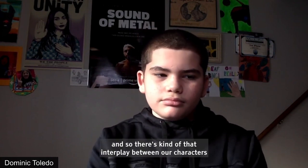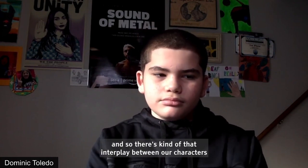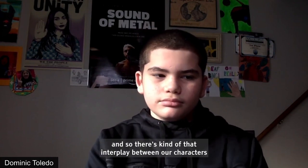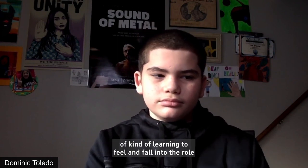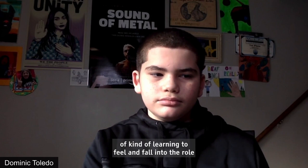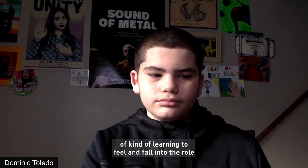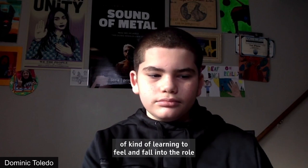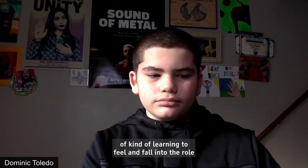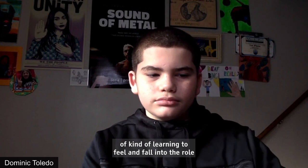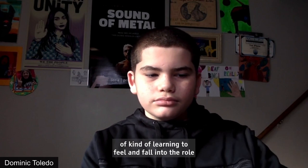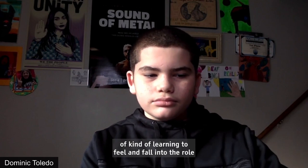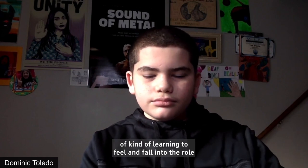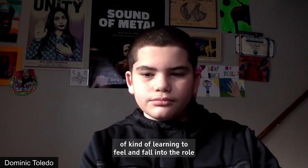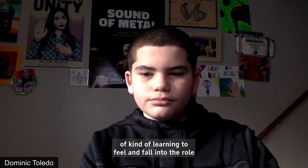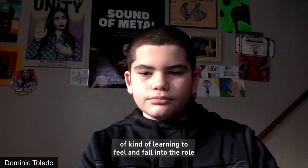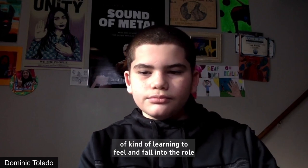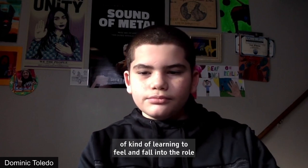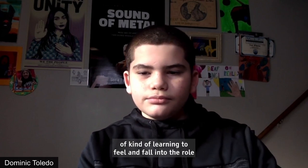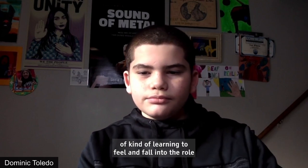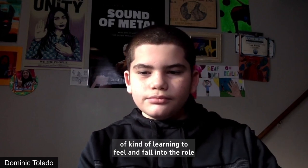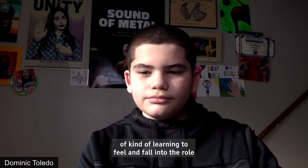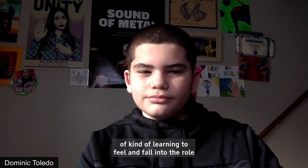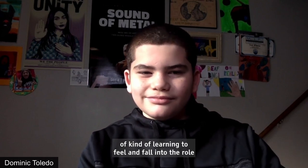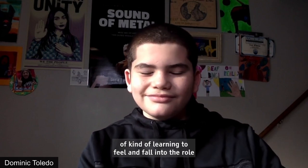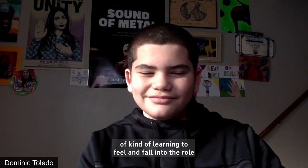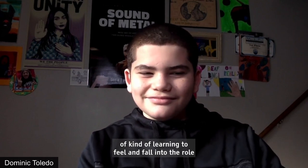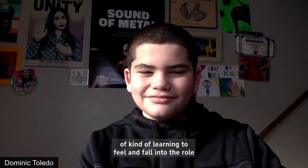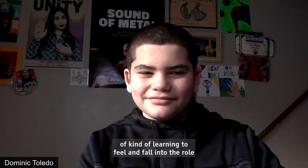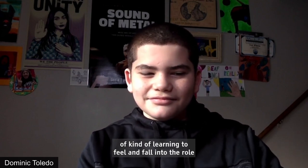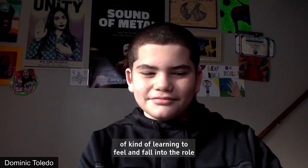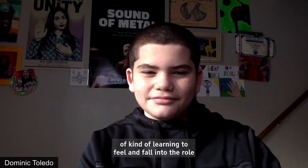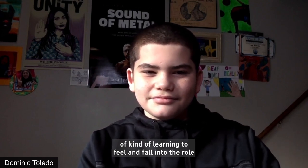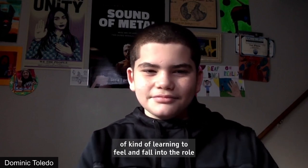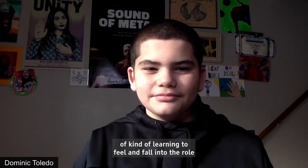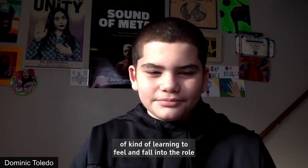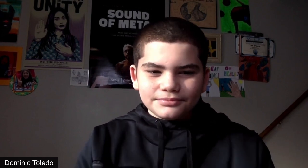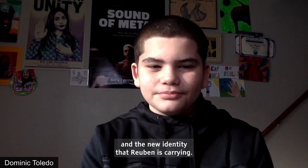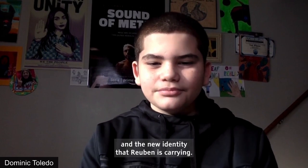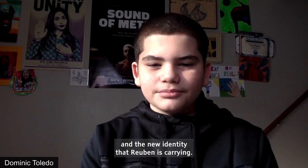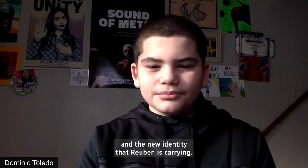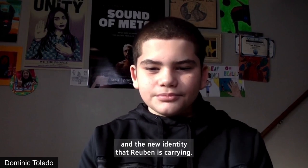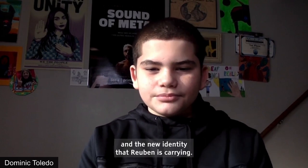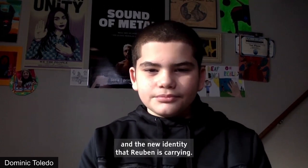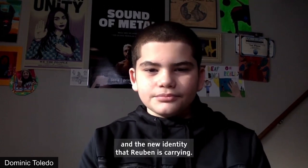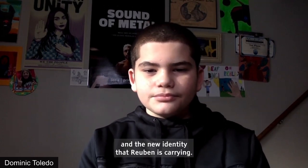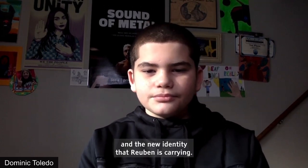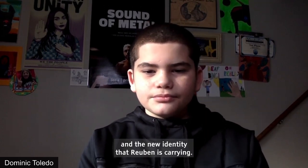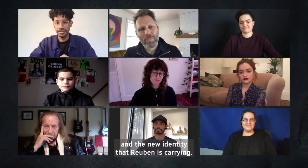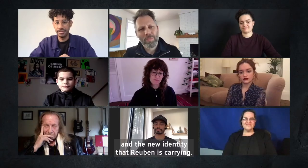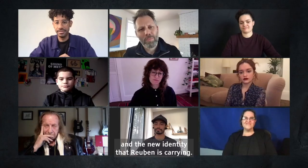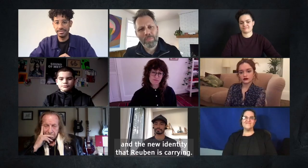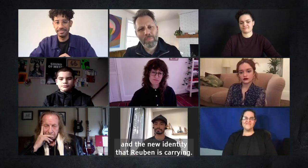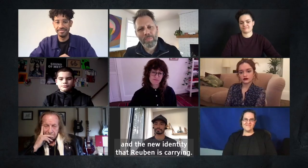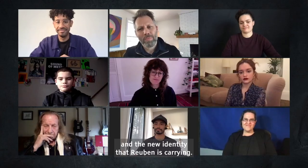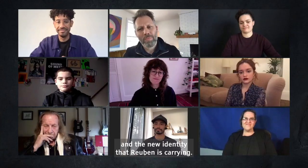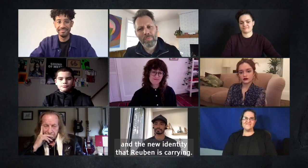our characters of kind of learning to feel and fall into the role and the new